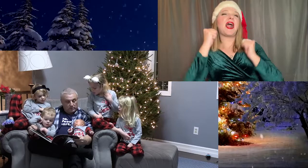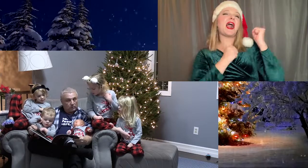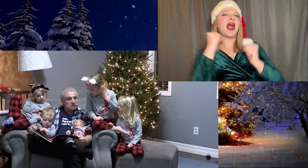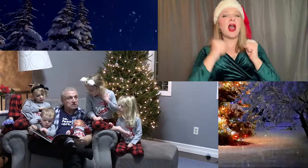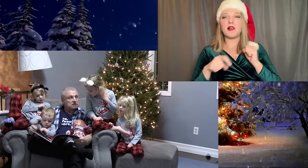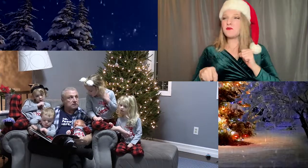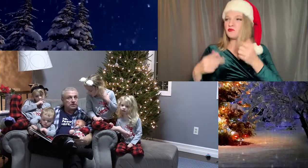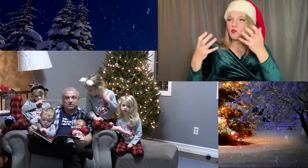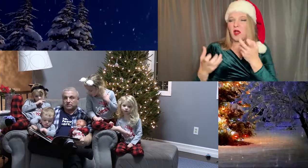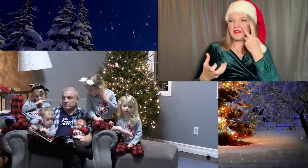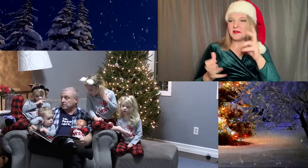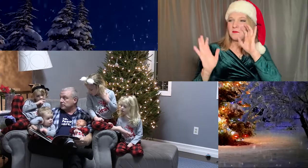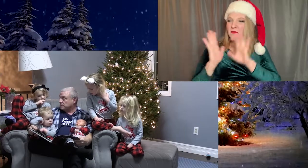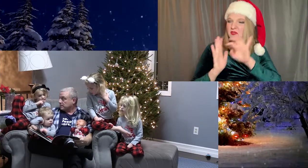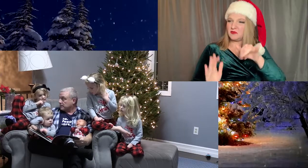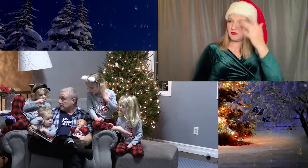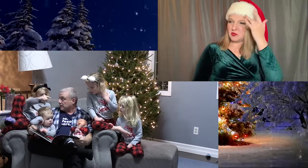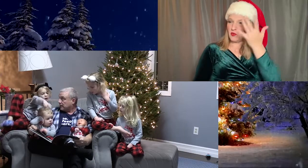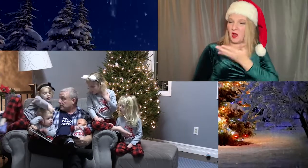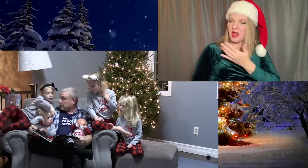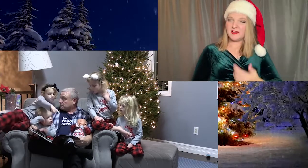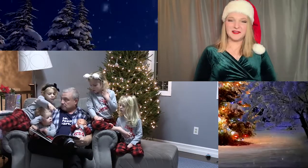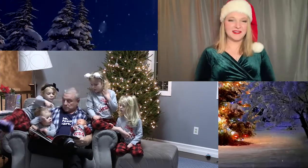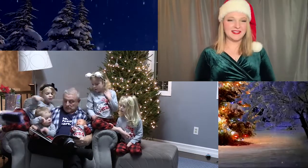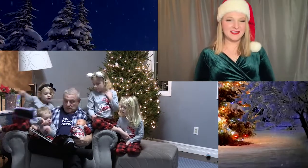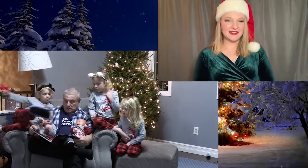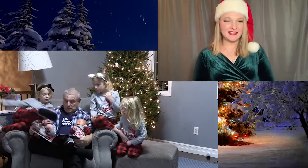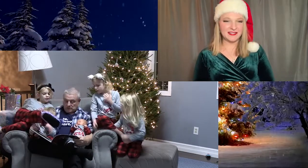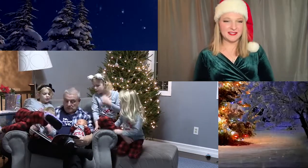Well, Naomi wants to see the pictures too.